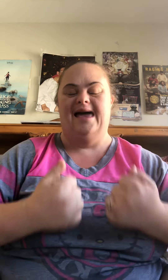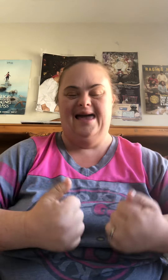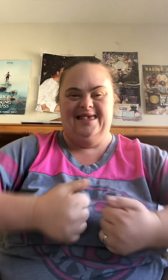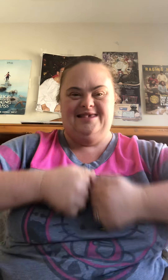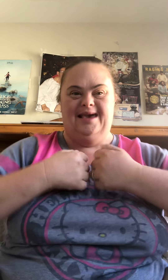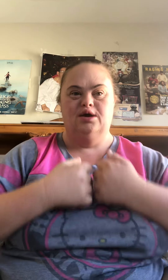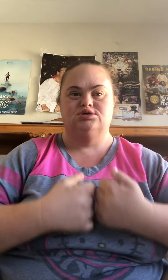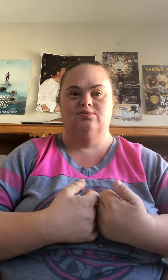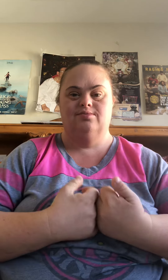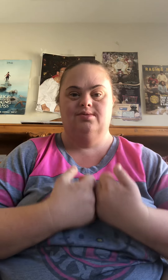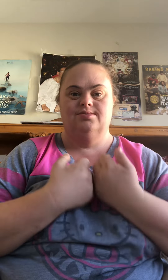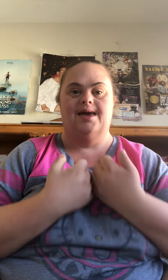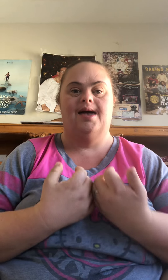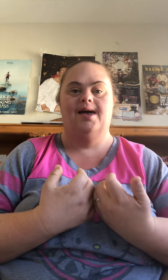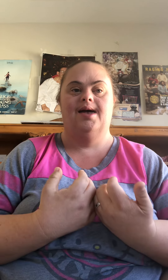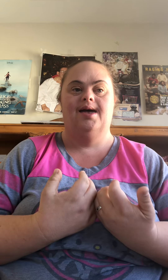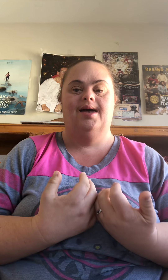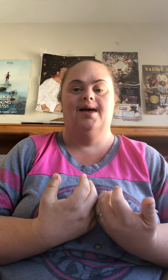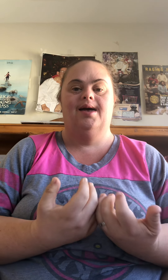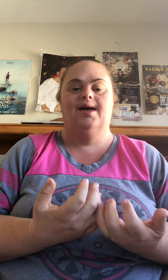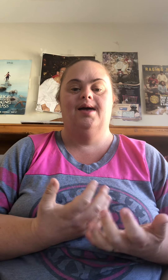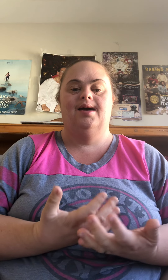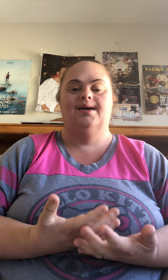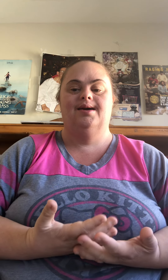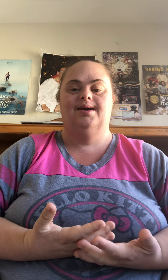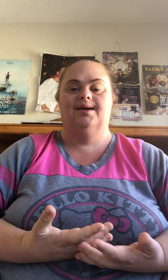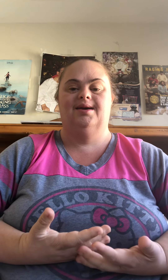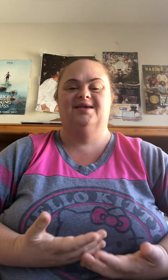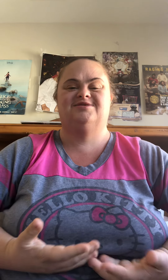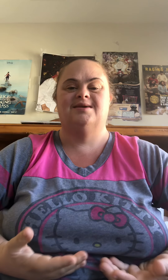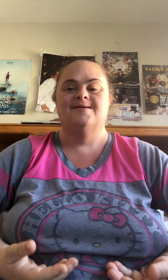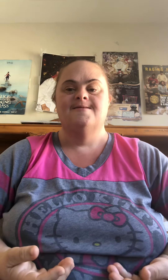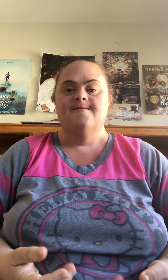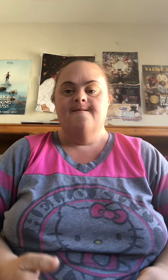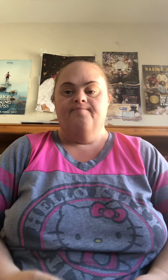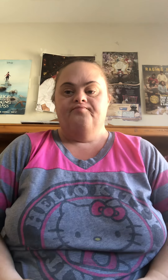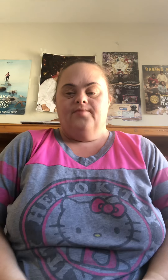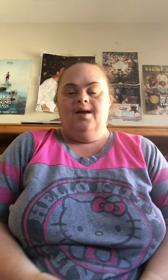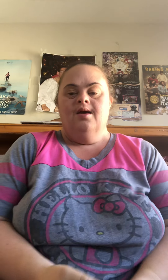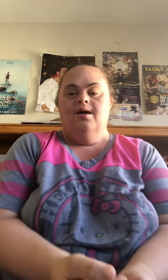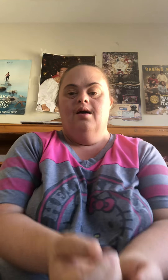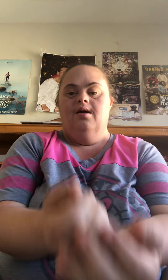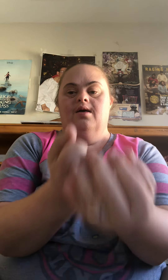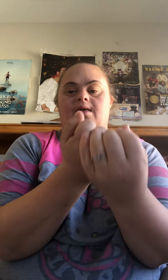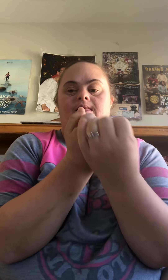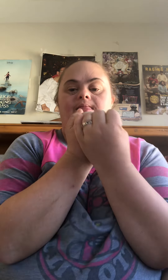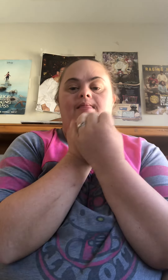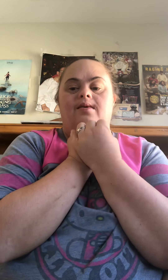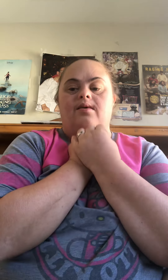to